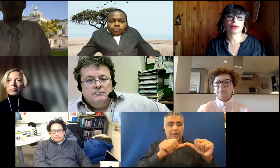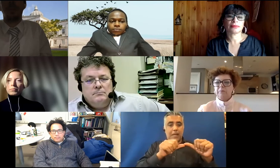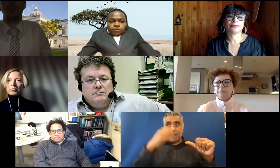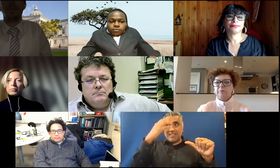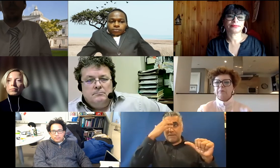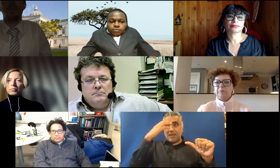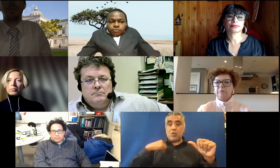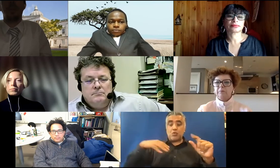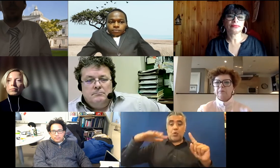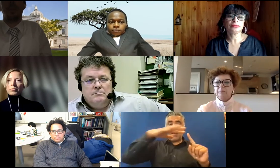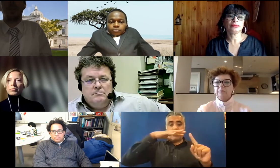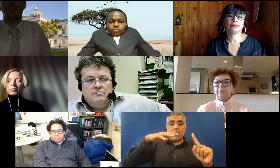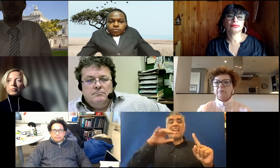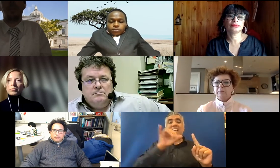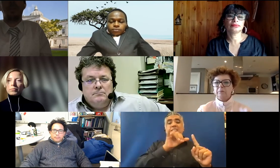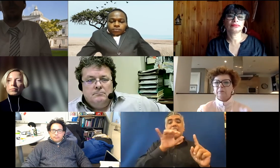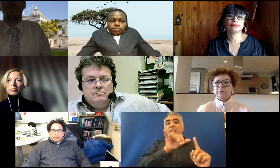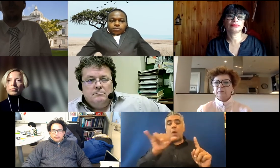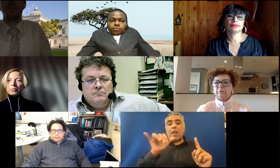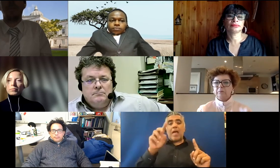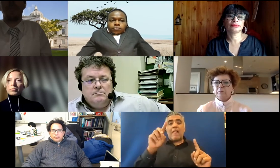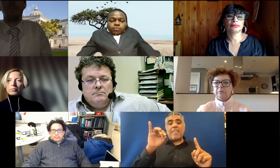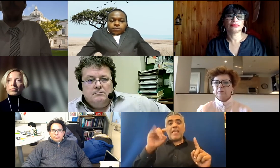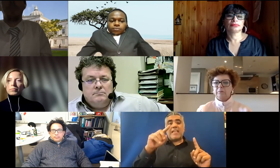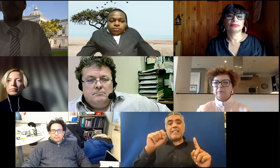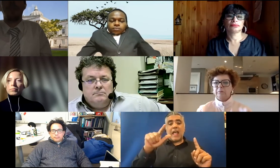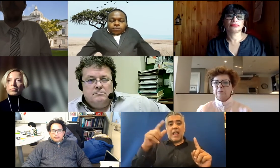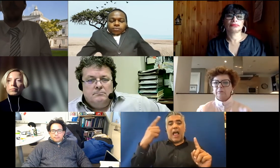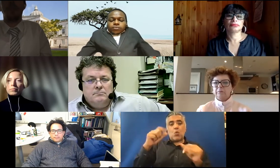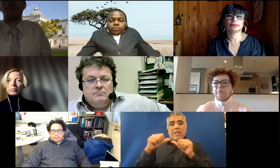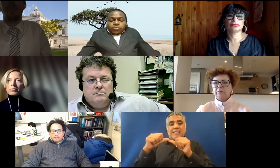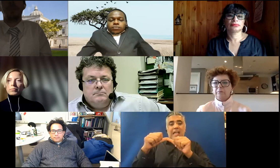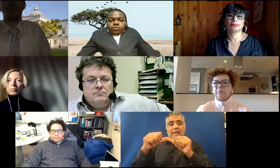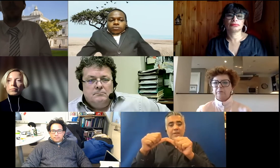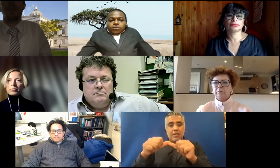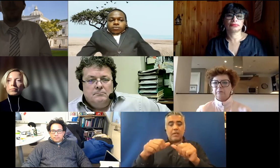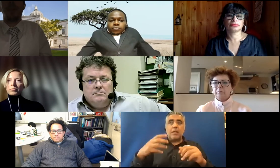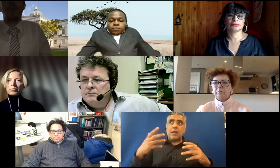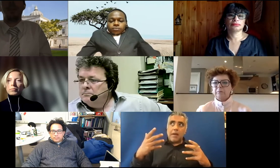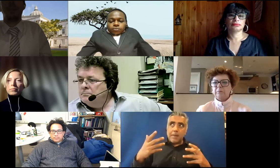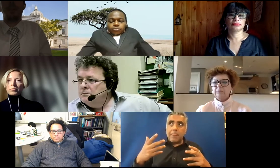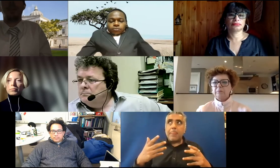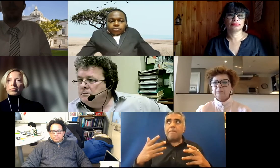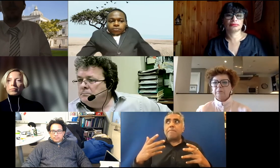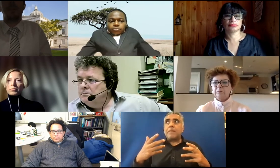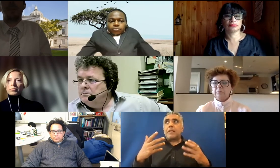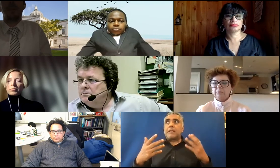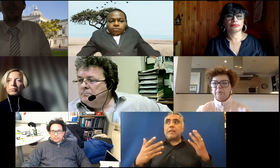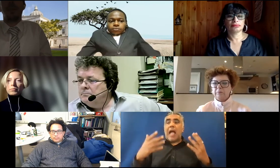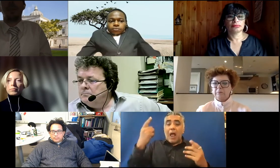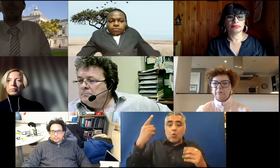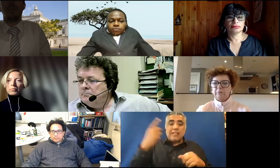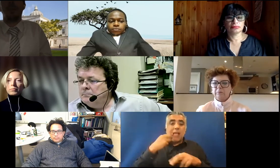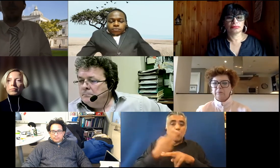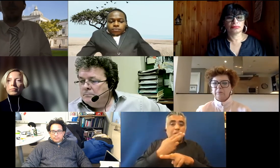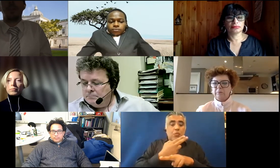environment, including digital environment, like a folder structure. And, some ways, for example, AI could be used or is used is